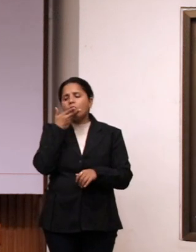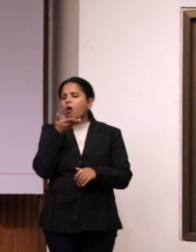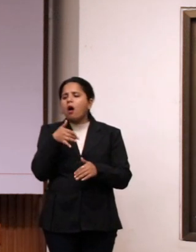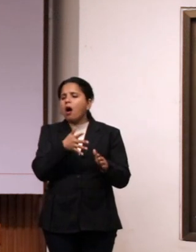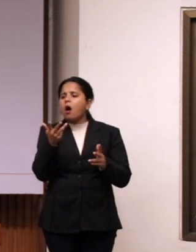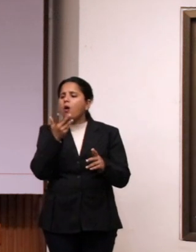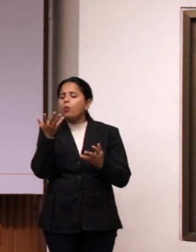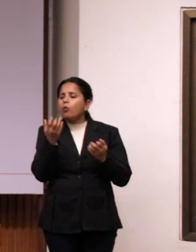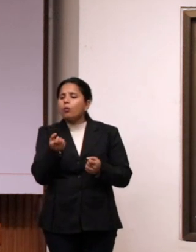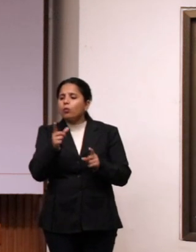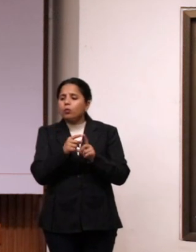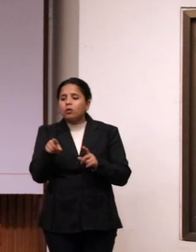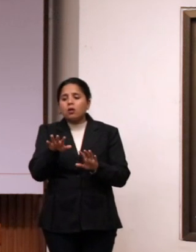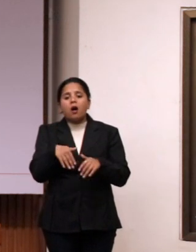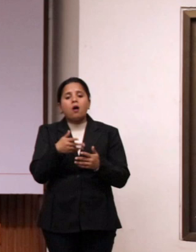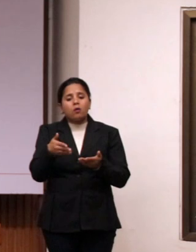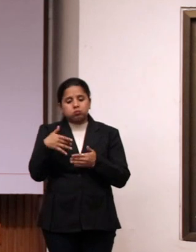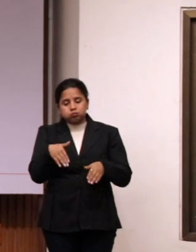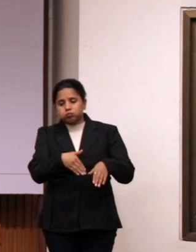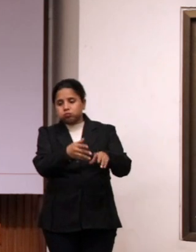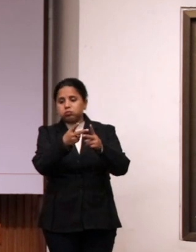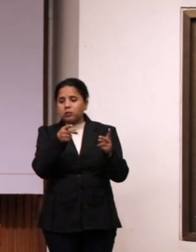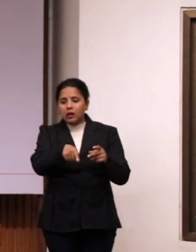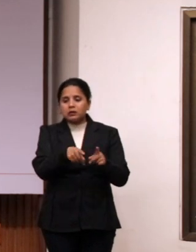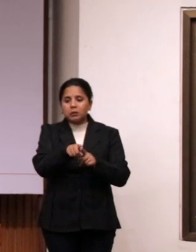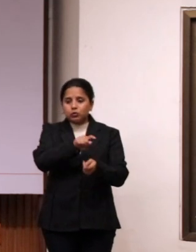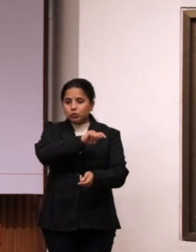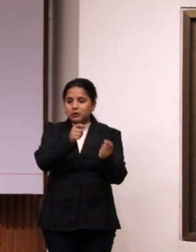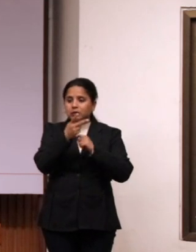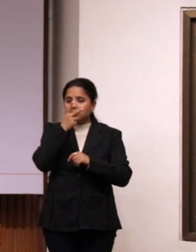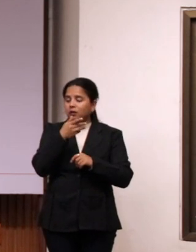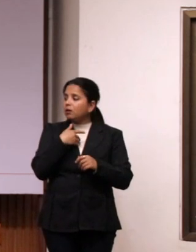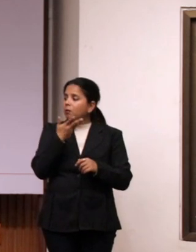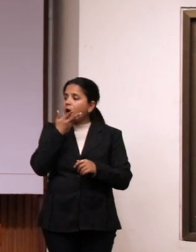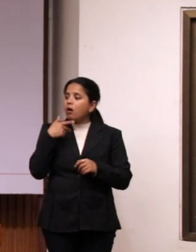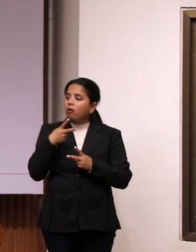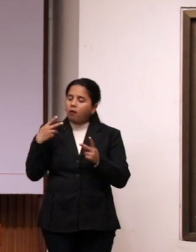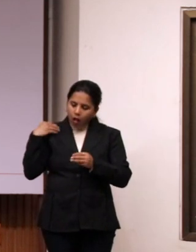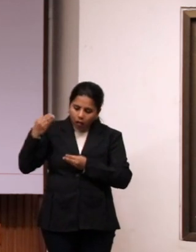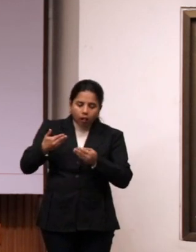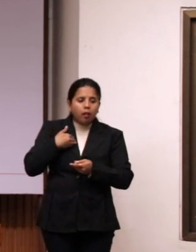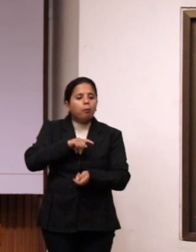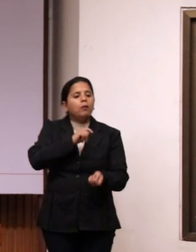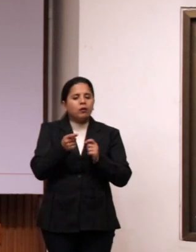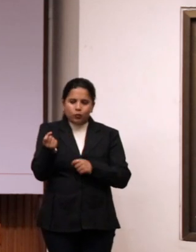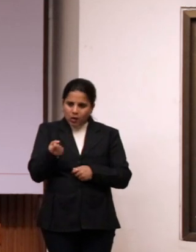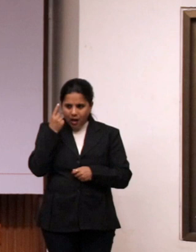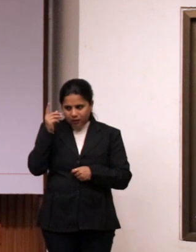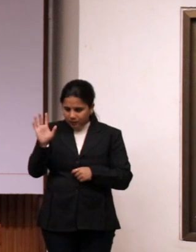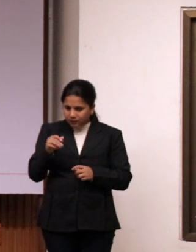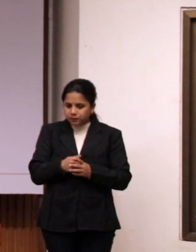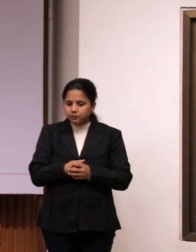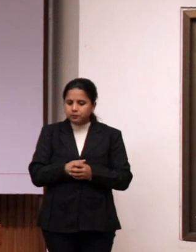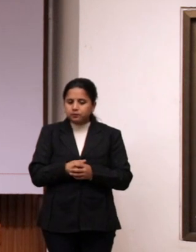getting. They will say that how Devdar converted into something else in succession. We have converted. You understand what I mean?